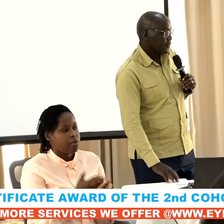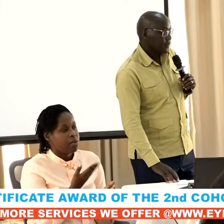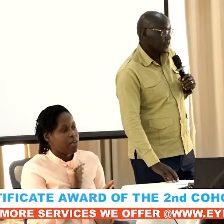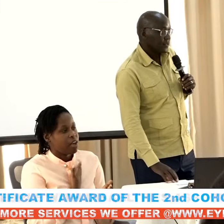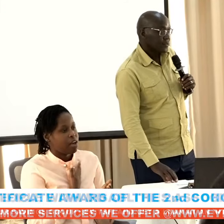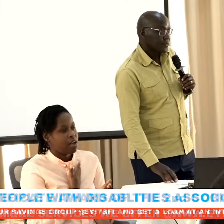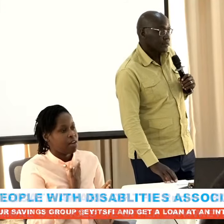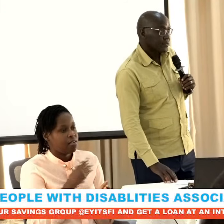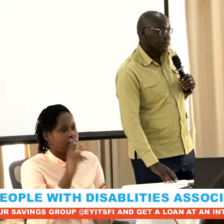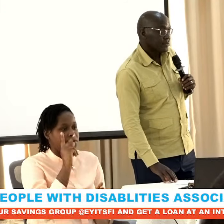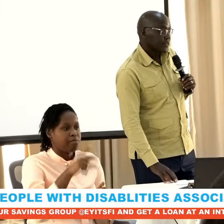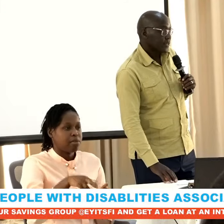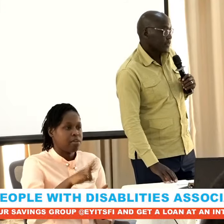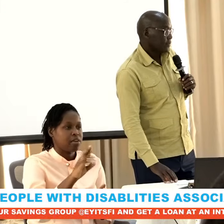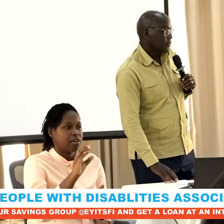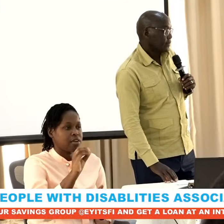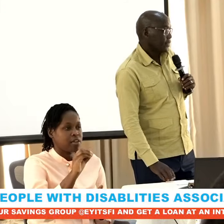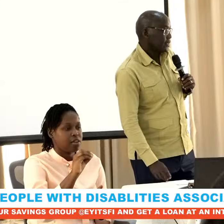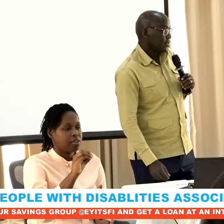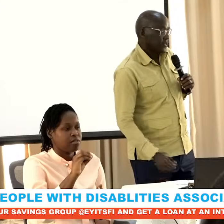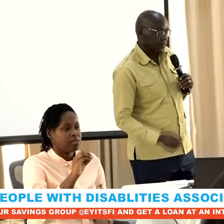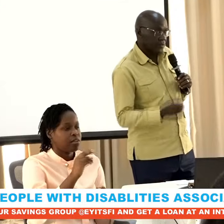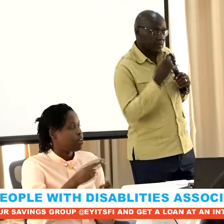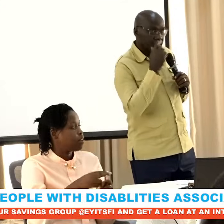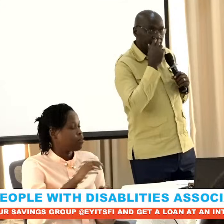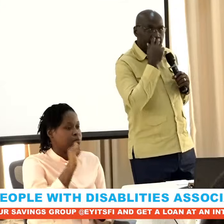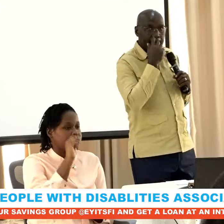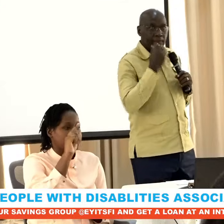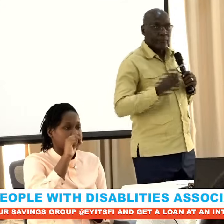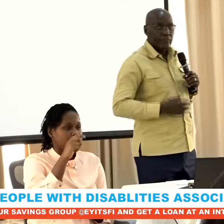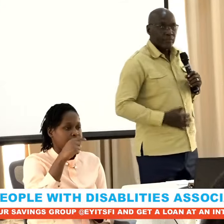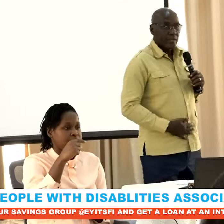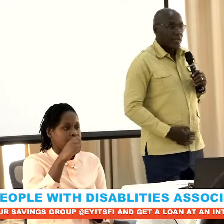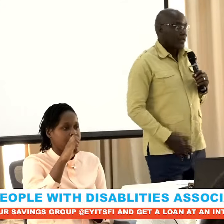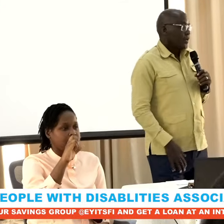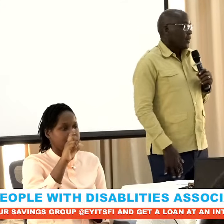Senior Communication Officer. I don't know where she has gone.